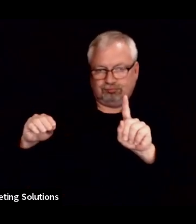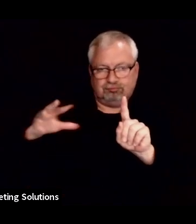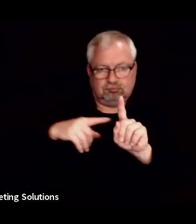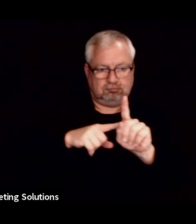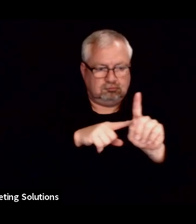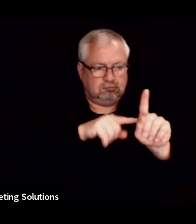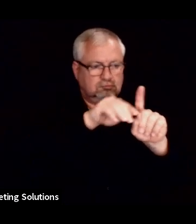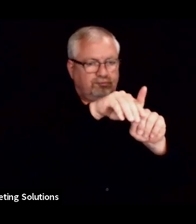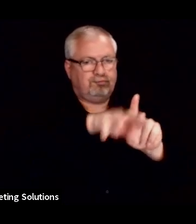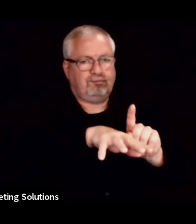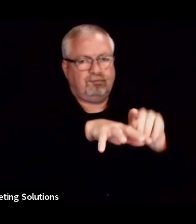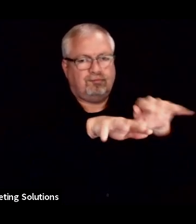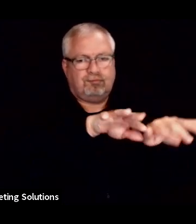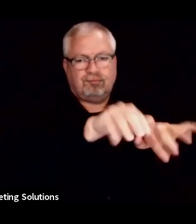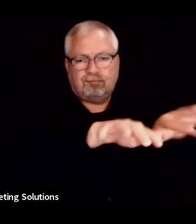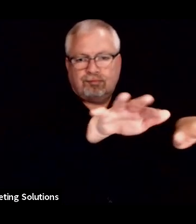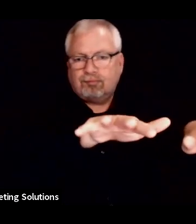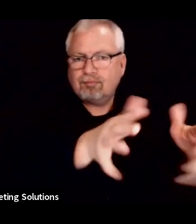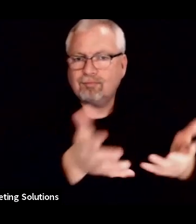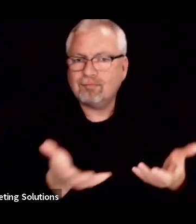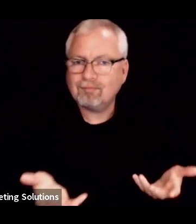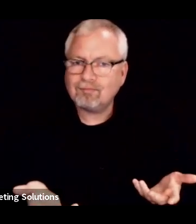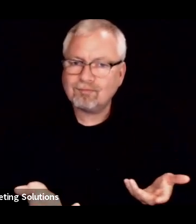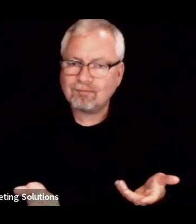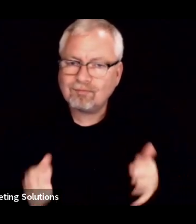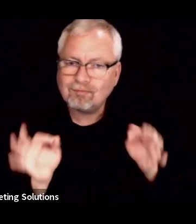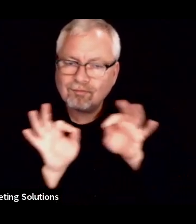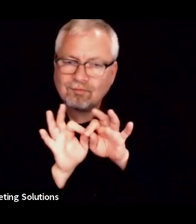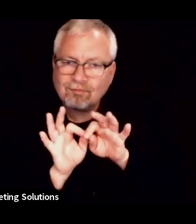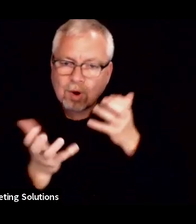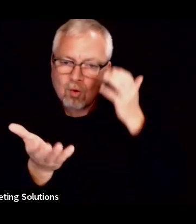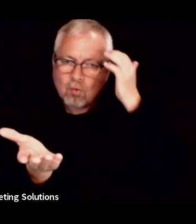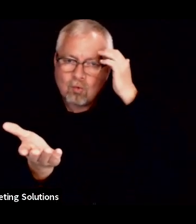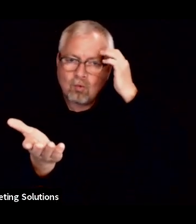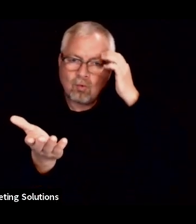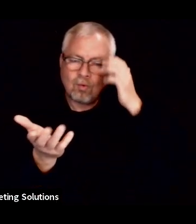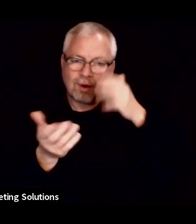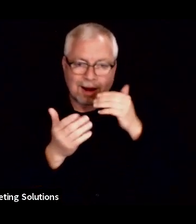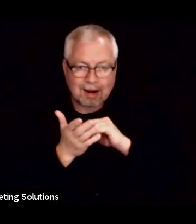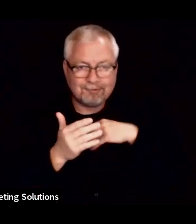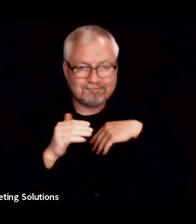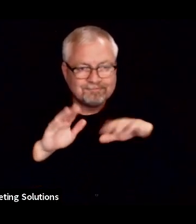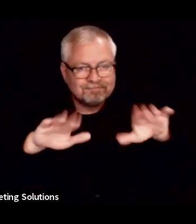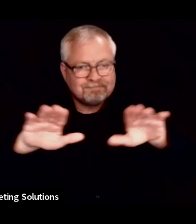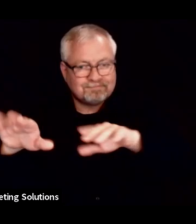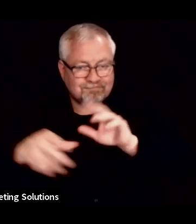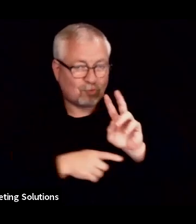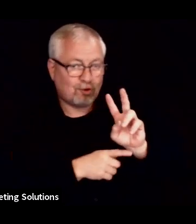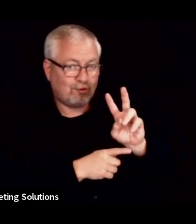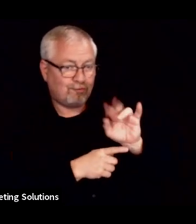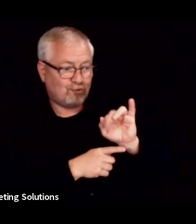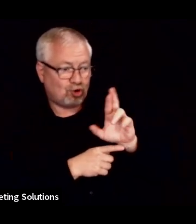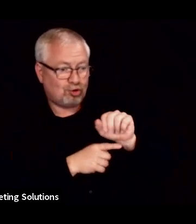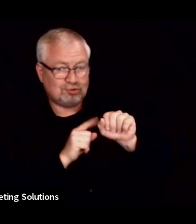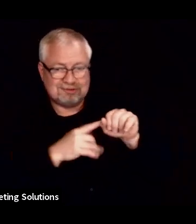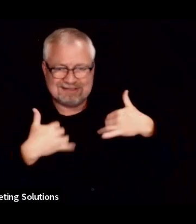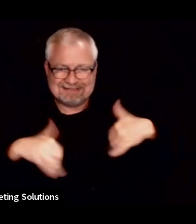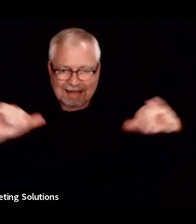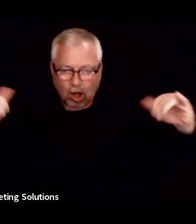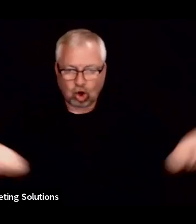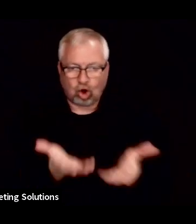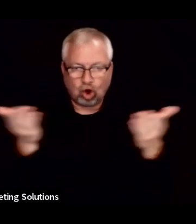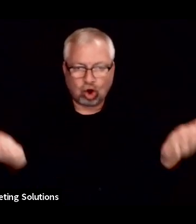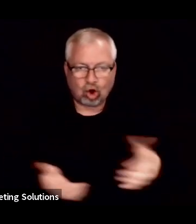this virus is here and that we need to really take social distancing